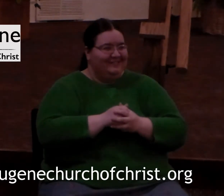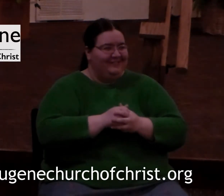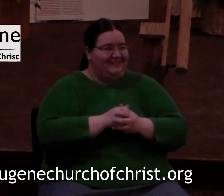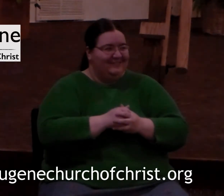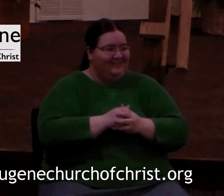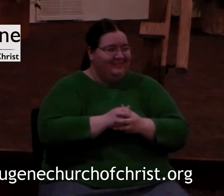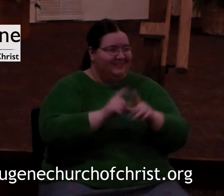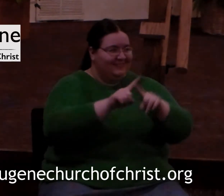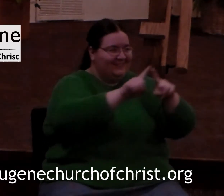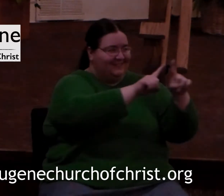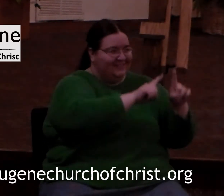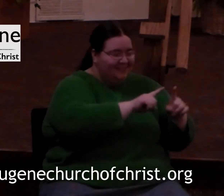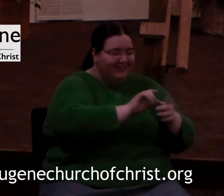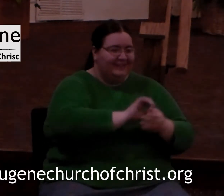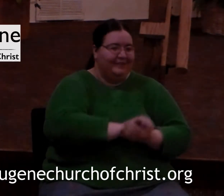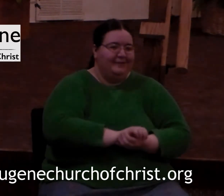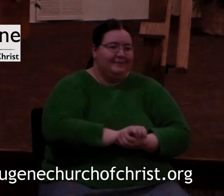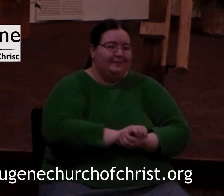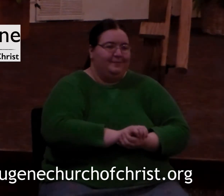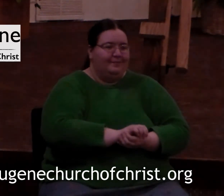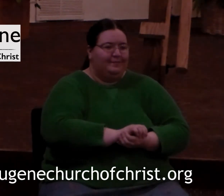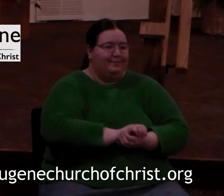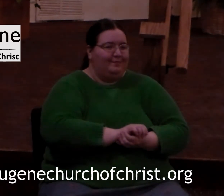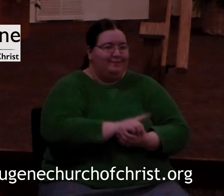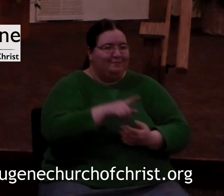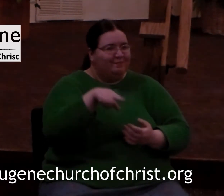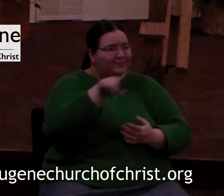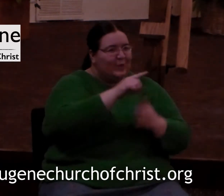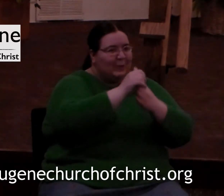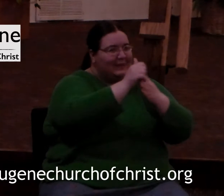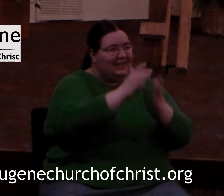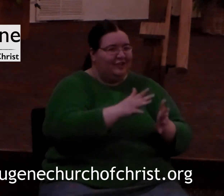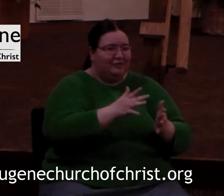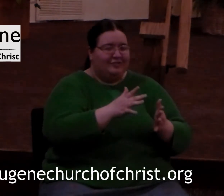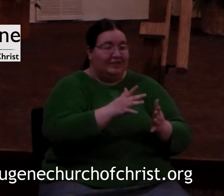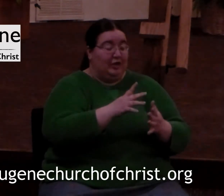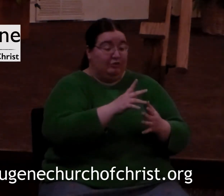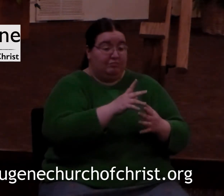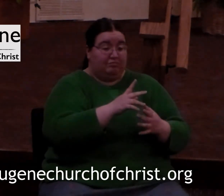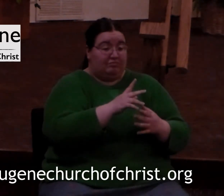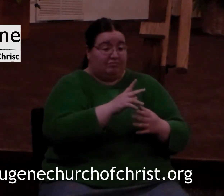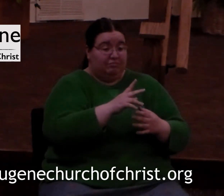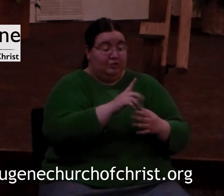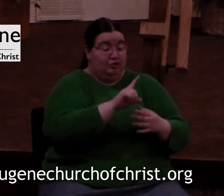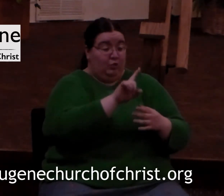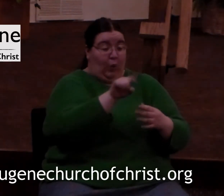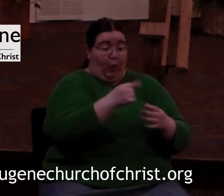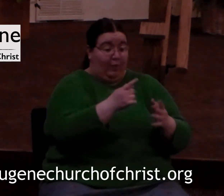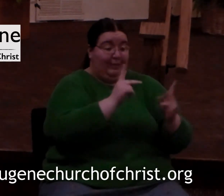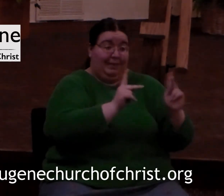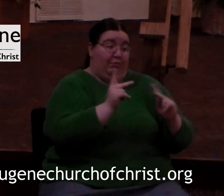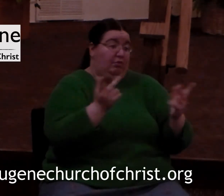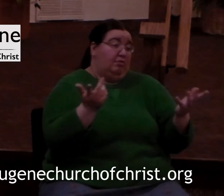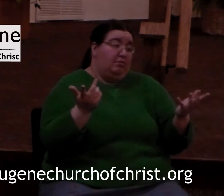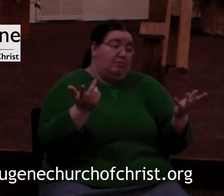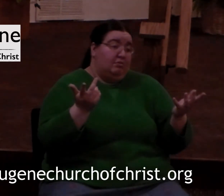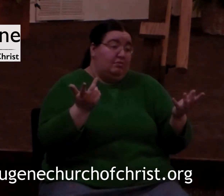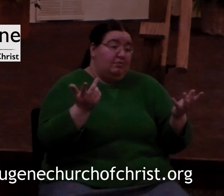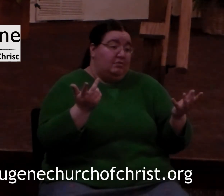They're people. They are just people. Now, should we engage in all of that? In a degree